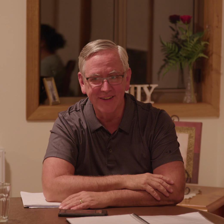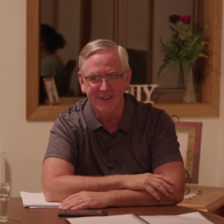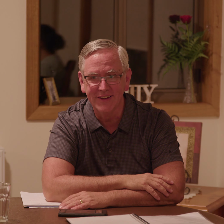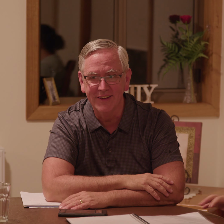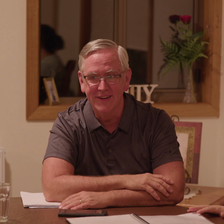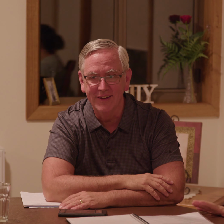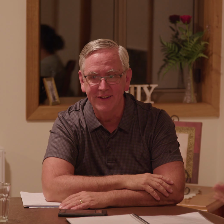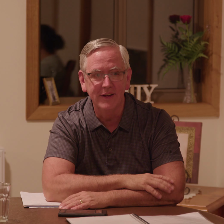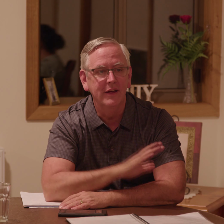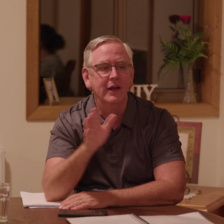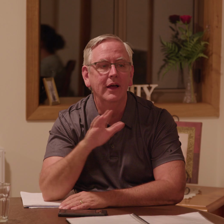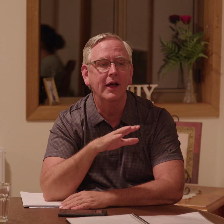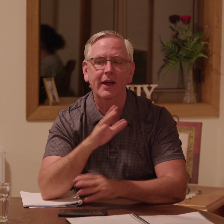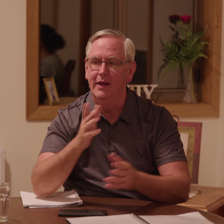already?